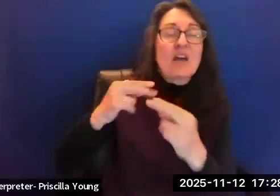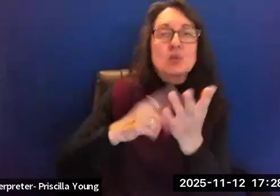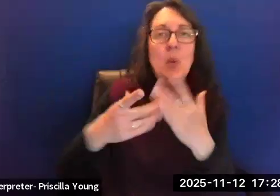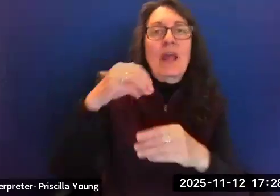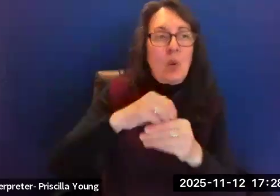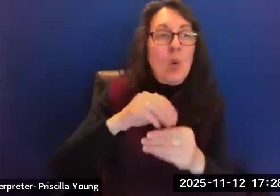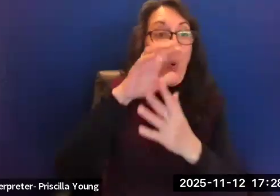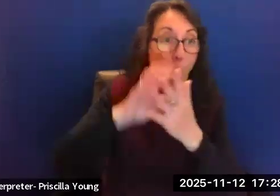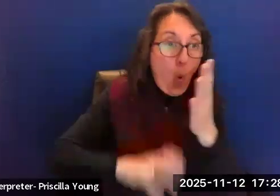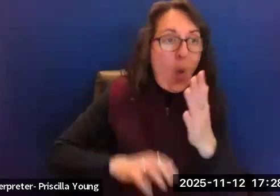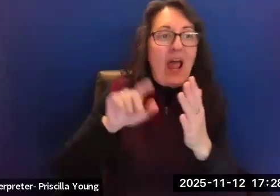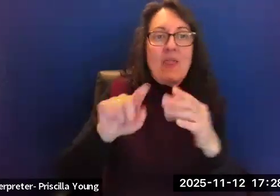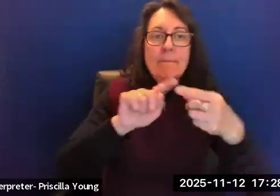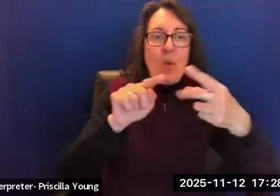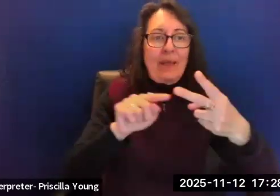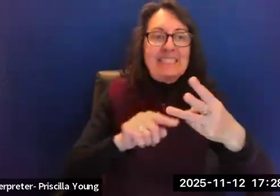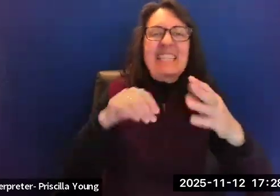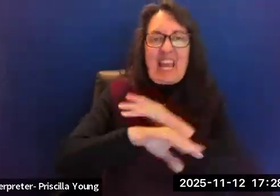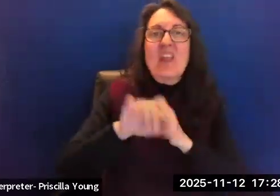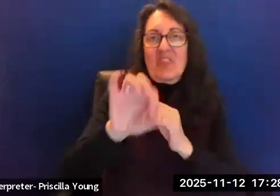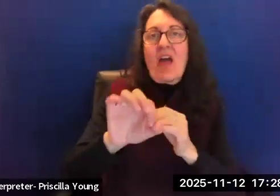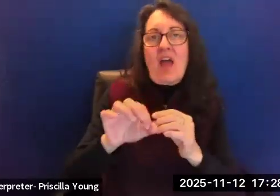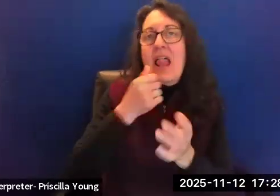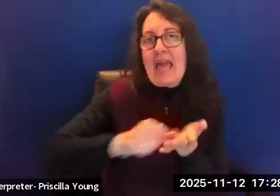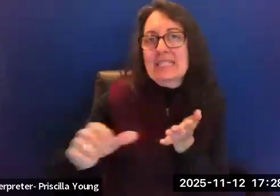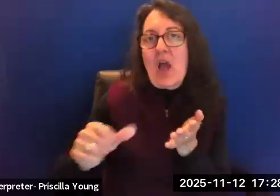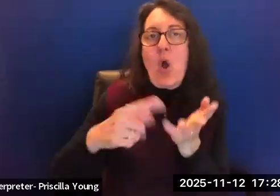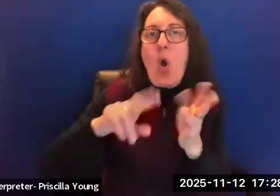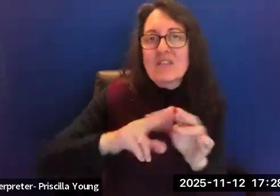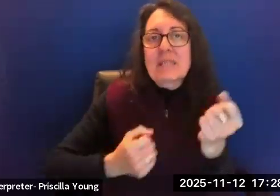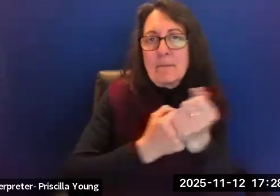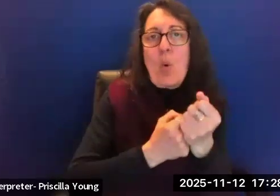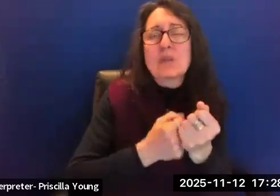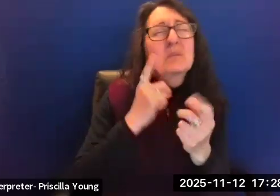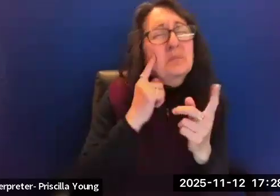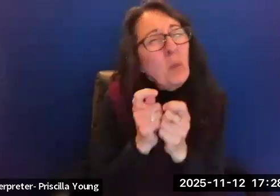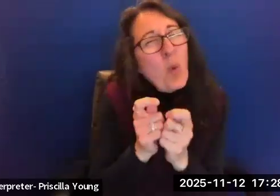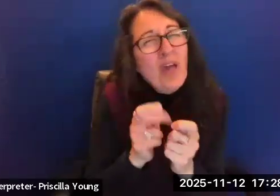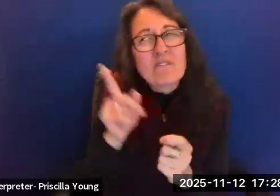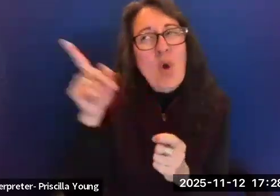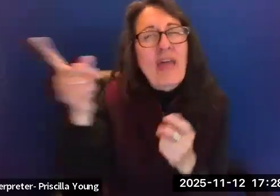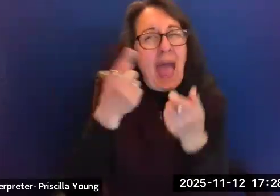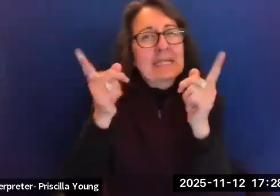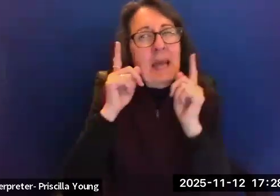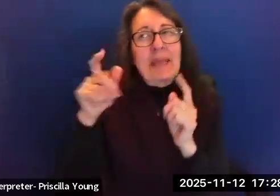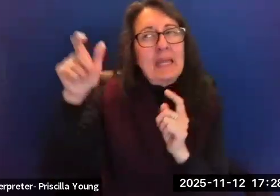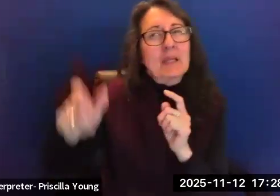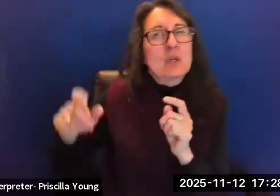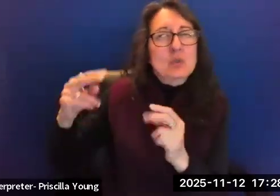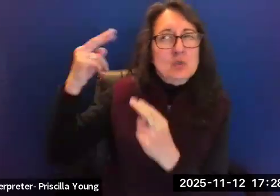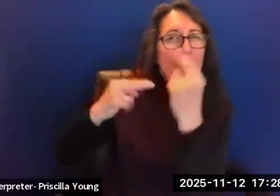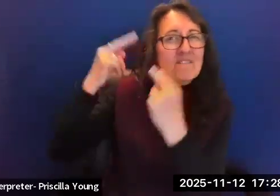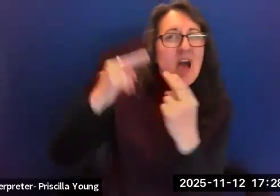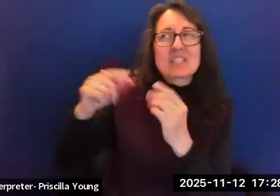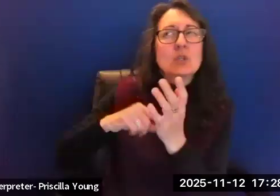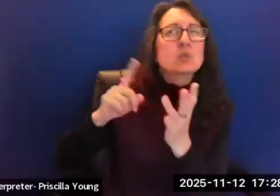letter. So it'll be good for them to at least look over it before they write it. So again, both of those templates